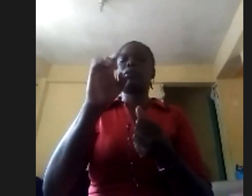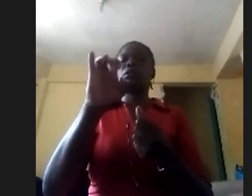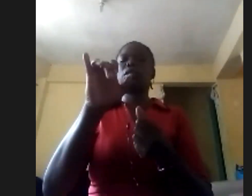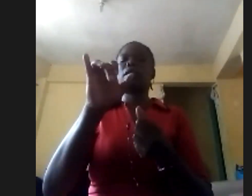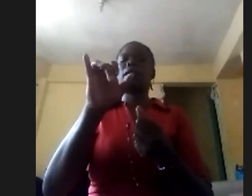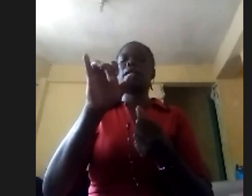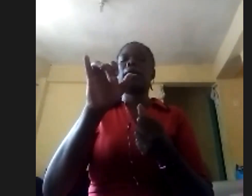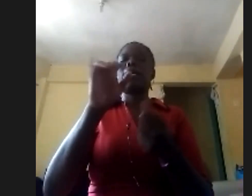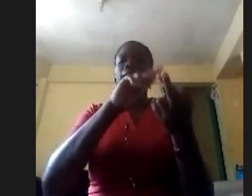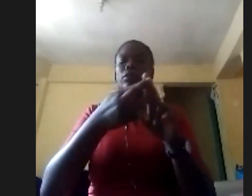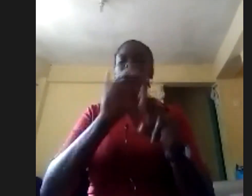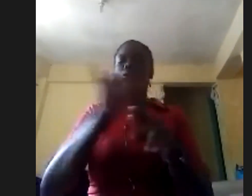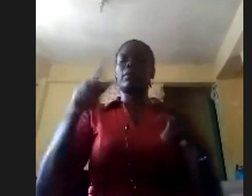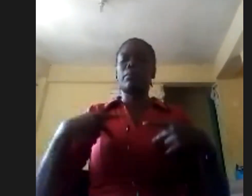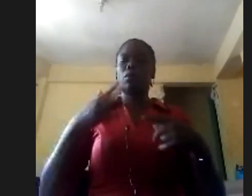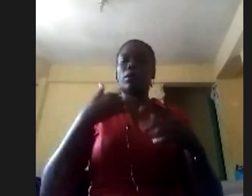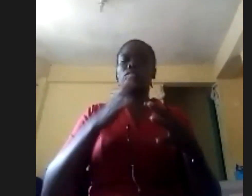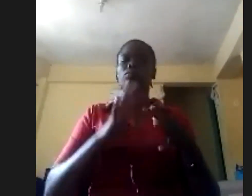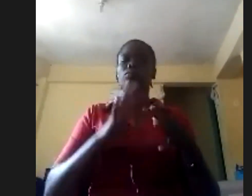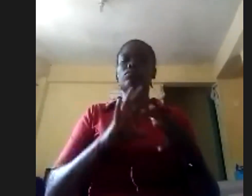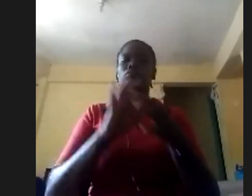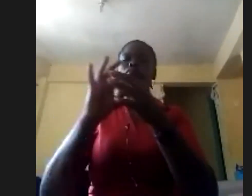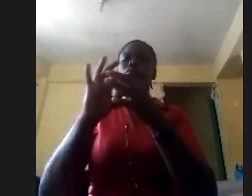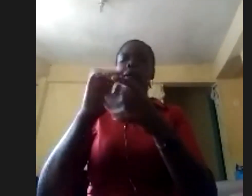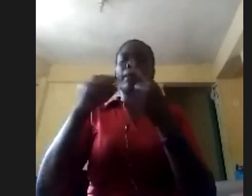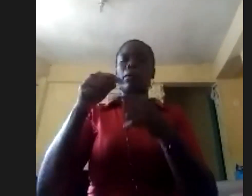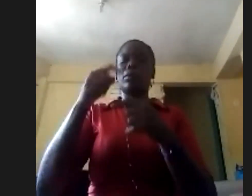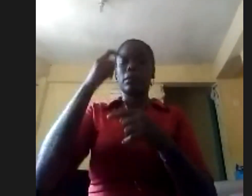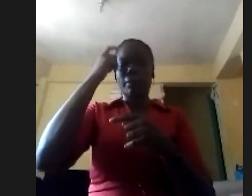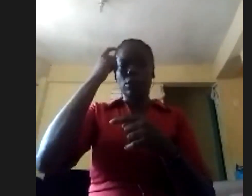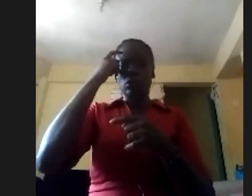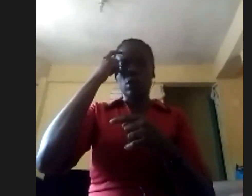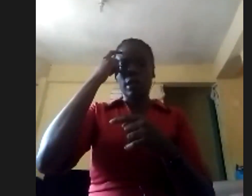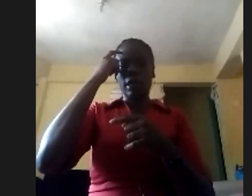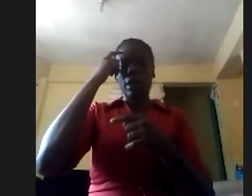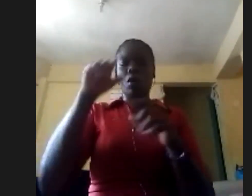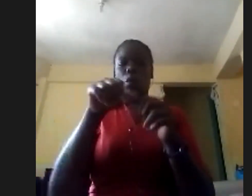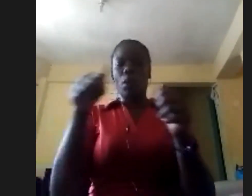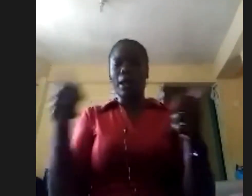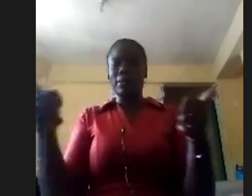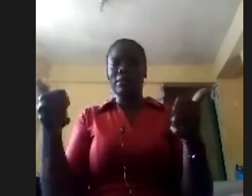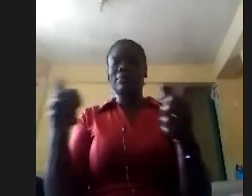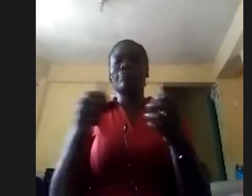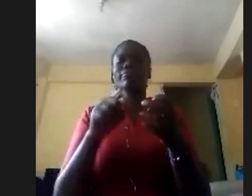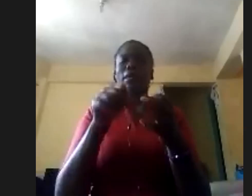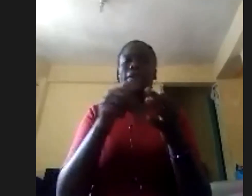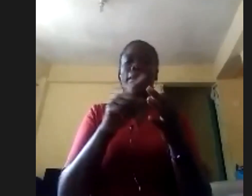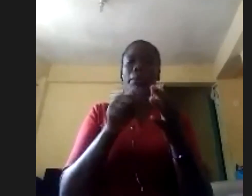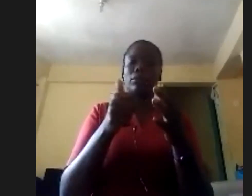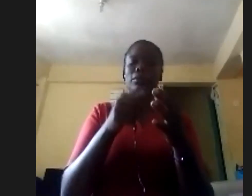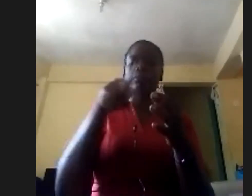on there in relation to mental wellness? Another, there is some reactions from Purity